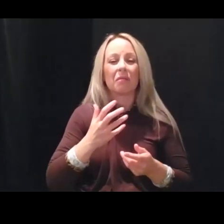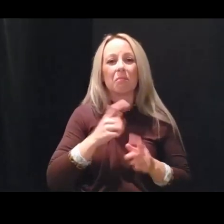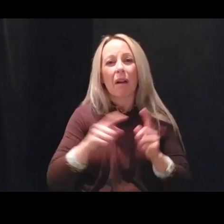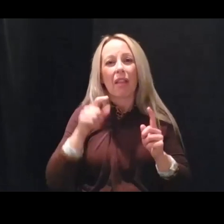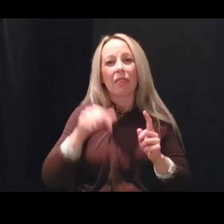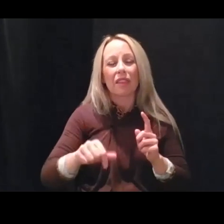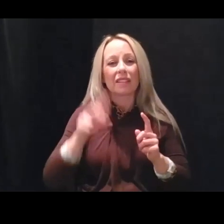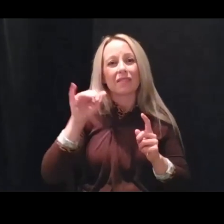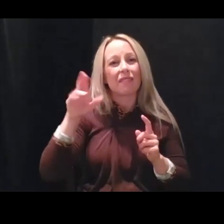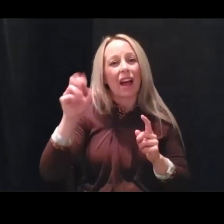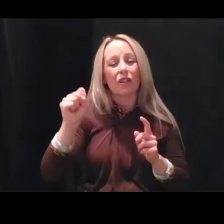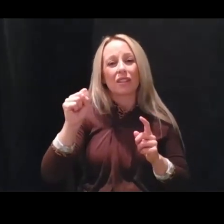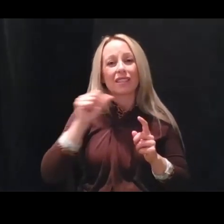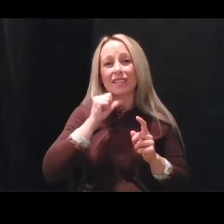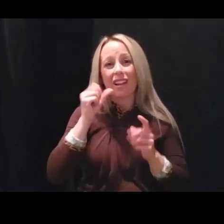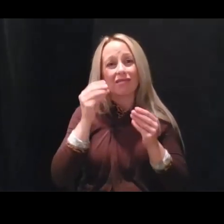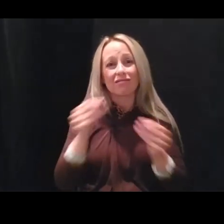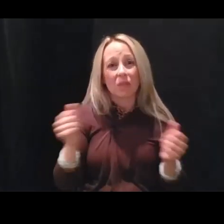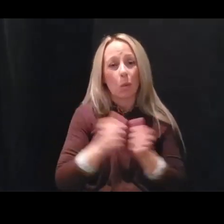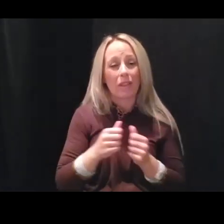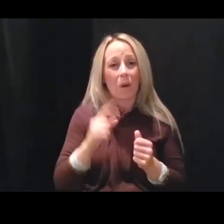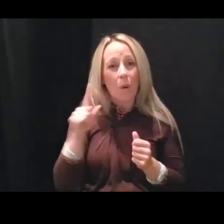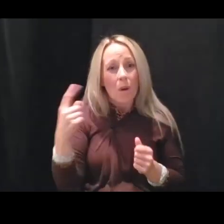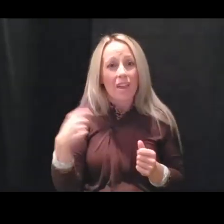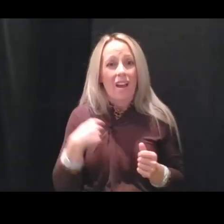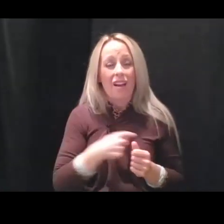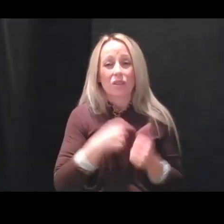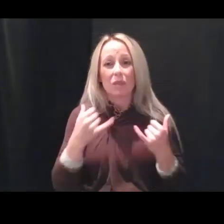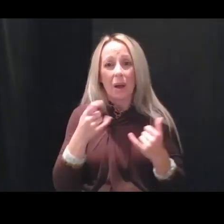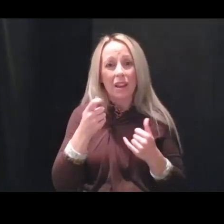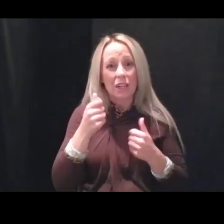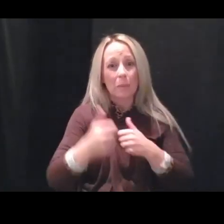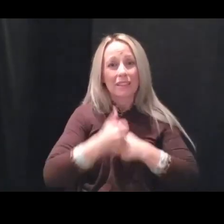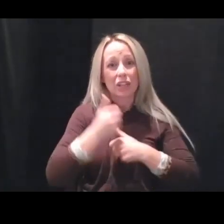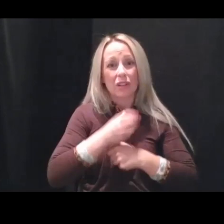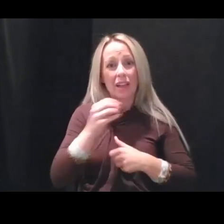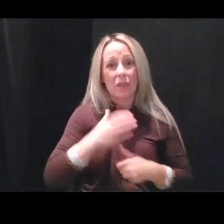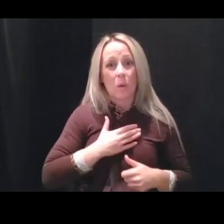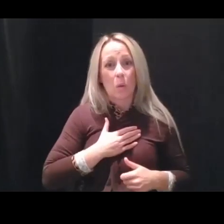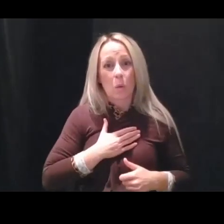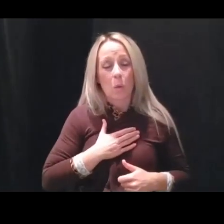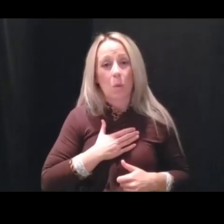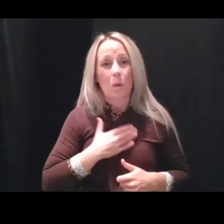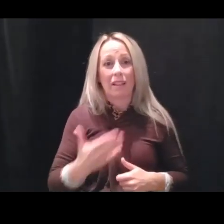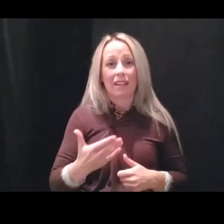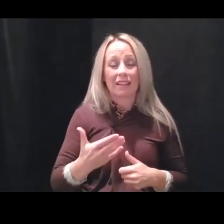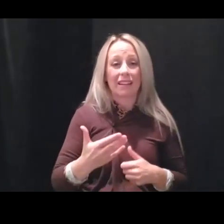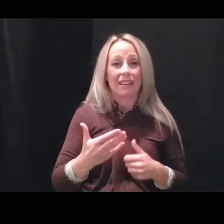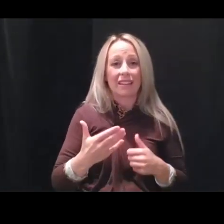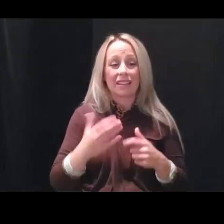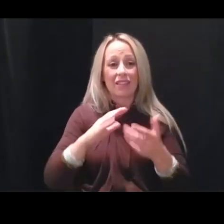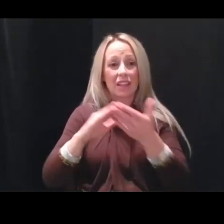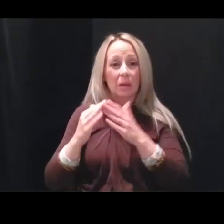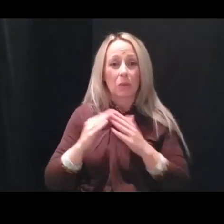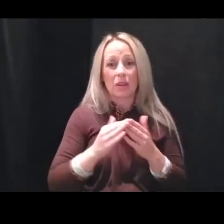virus isn't done with us. We're at a dangerous point where the willingness of our community to respond is waning, just as the level